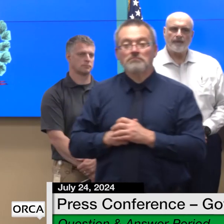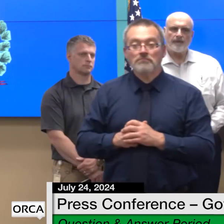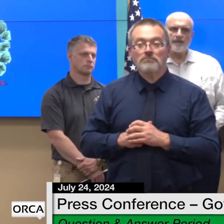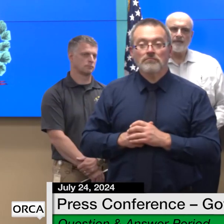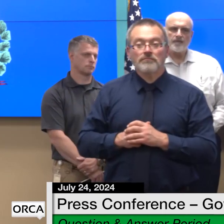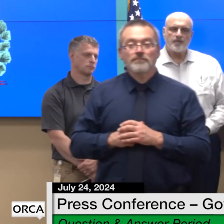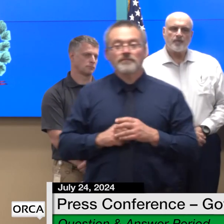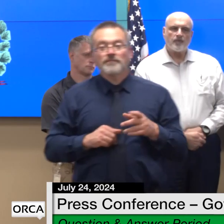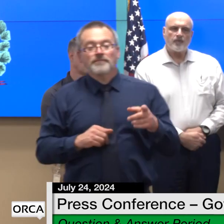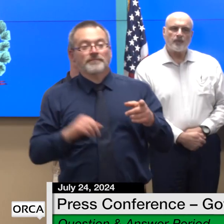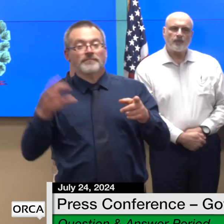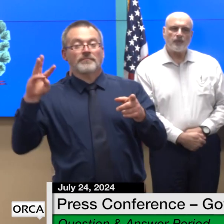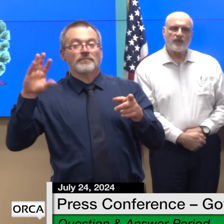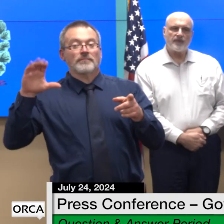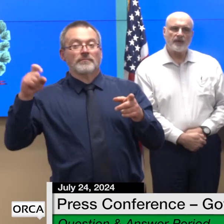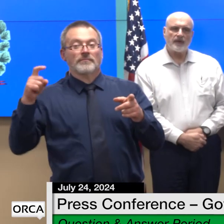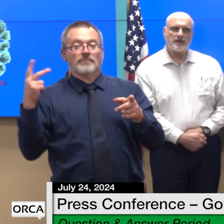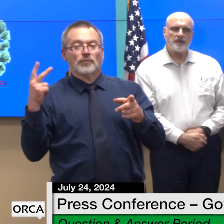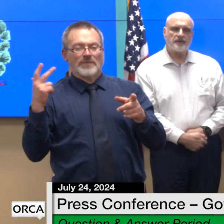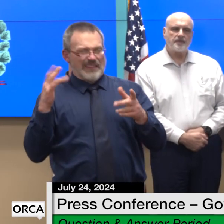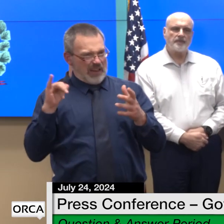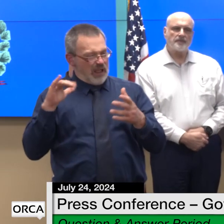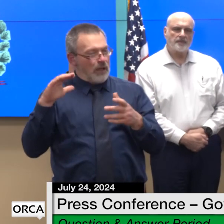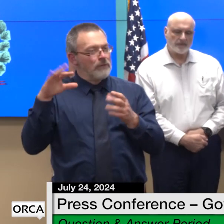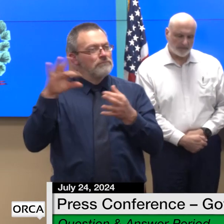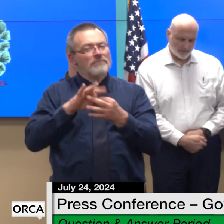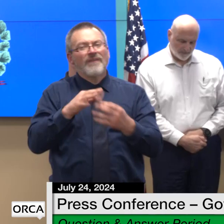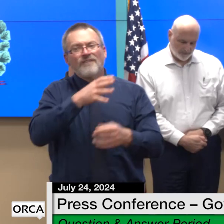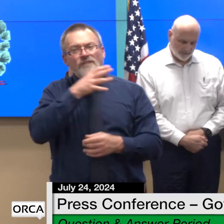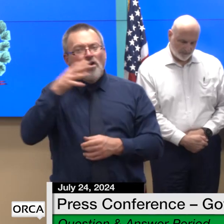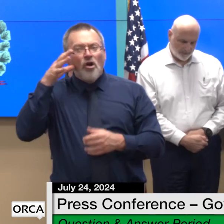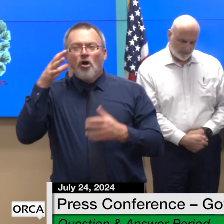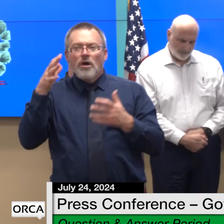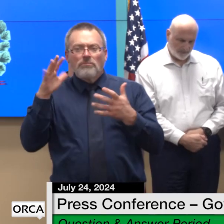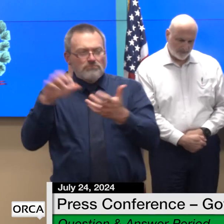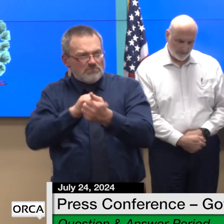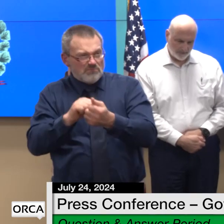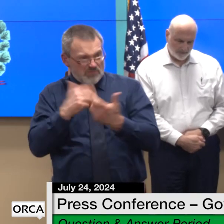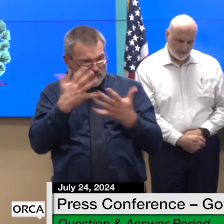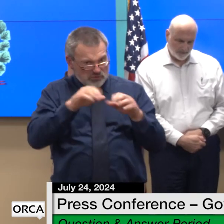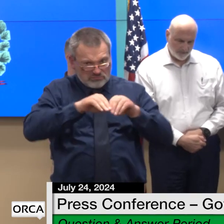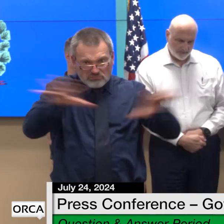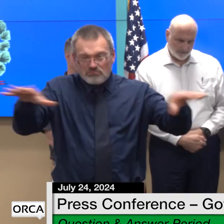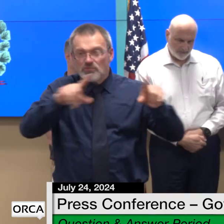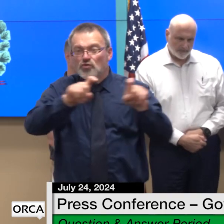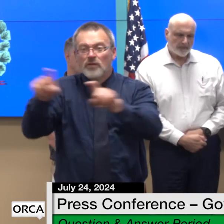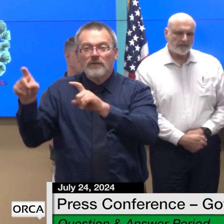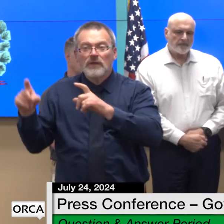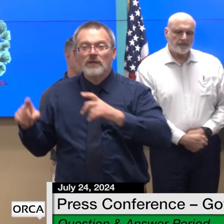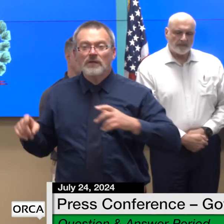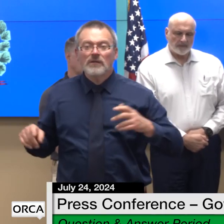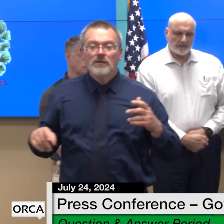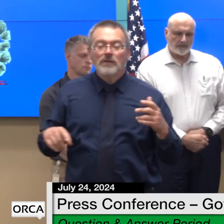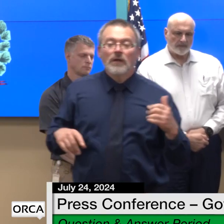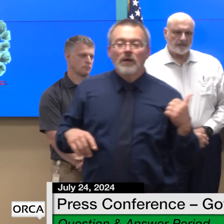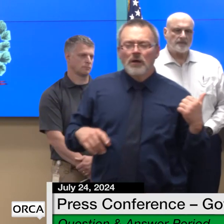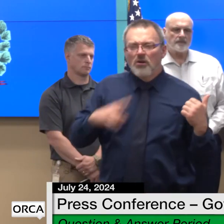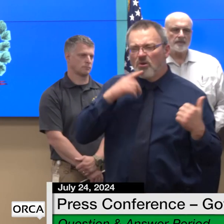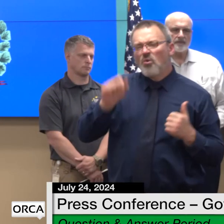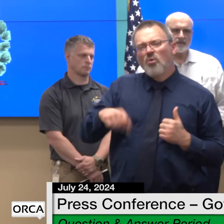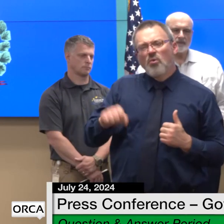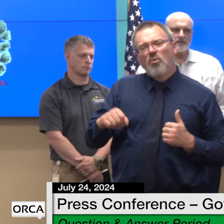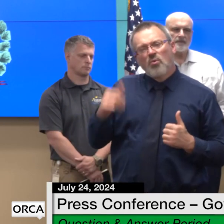to farms? I know there was a survey that went out. What are you hearing from farmers? Yeah, there's a substantial amount of damage. I'm not sure that